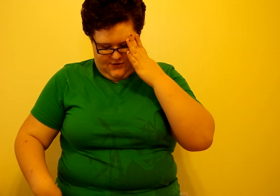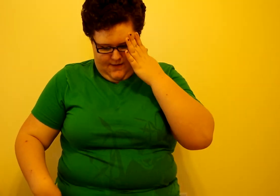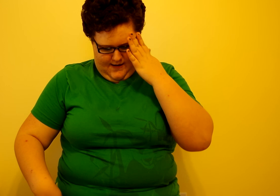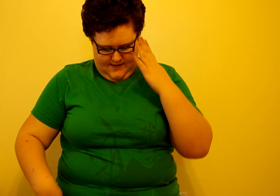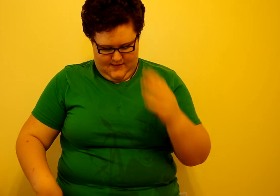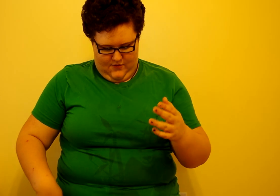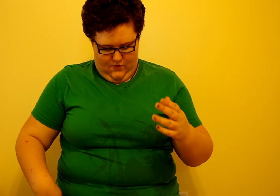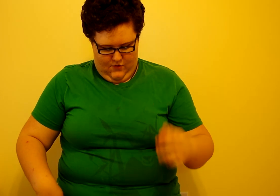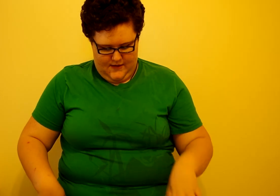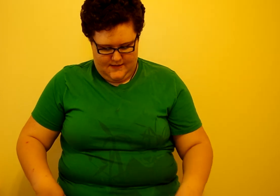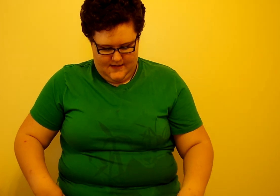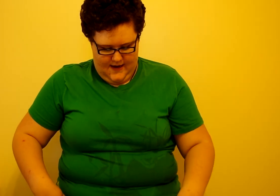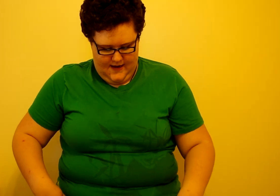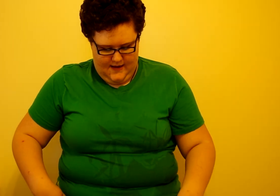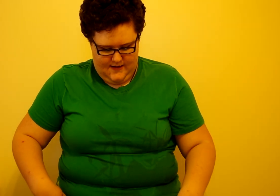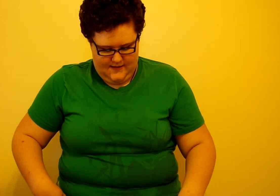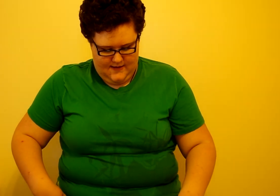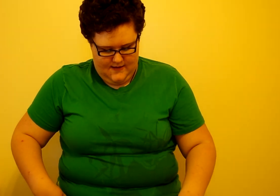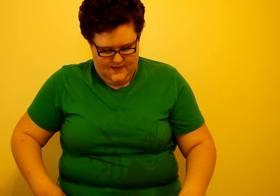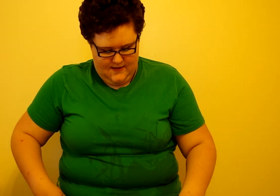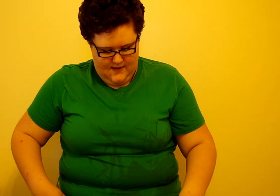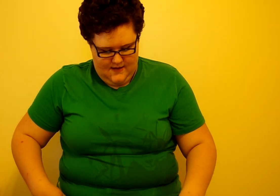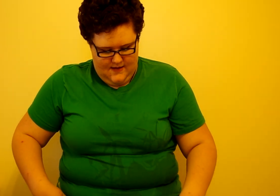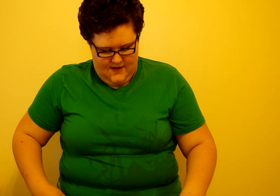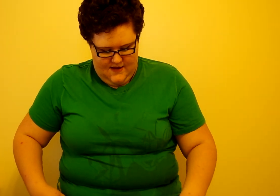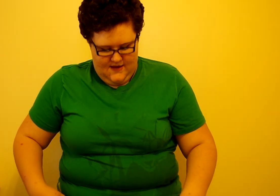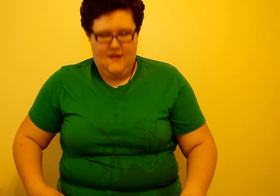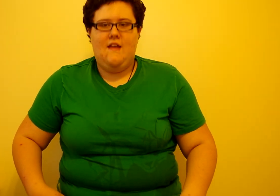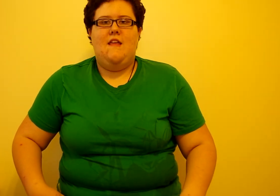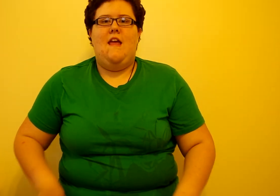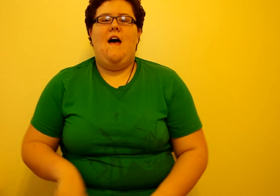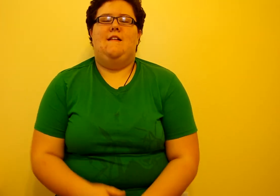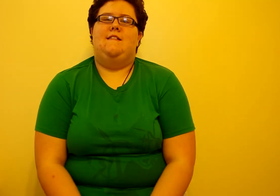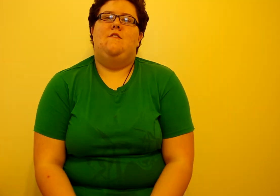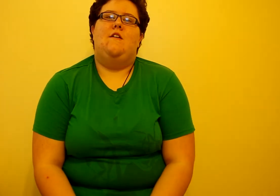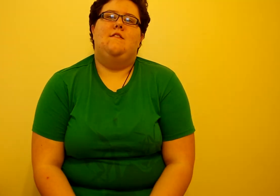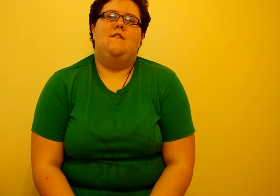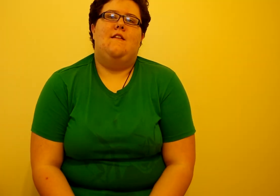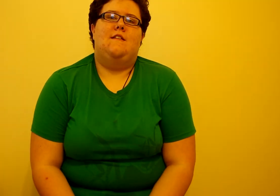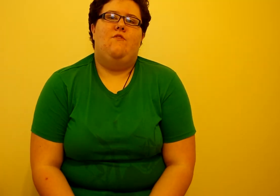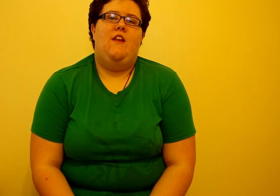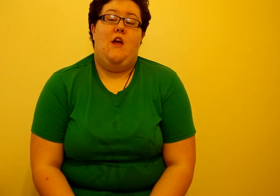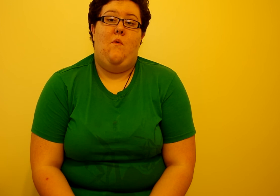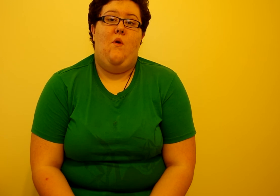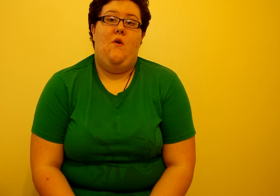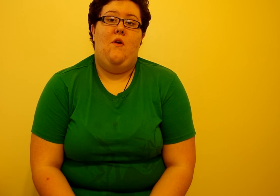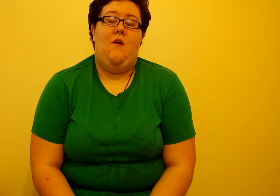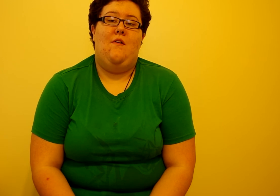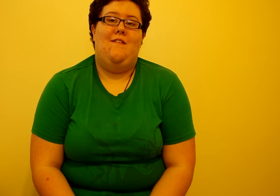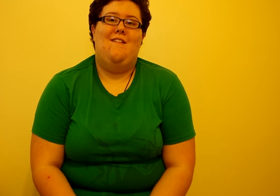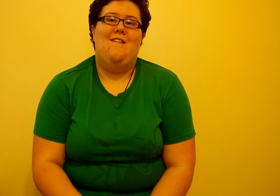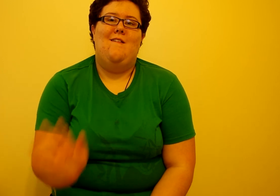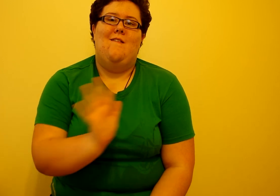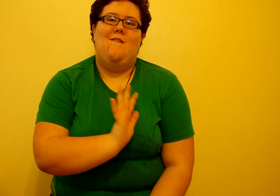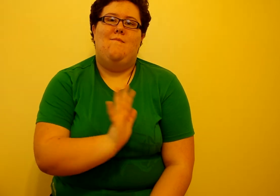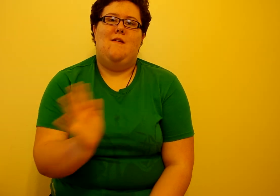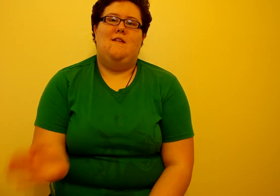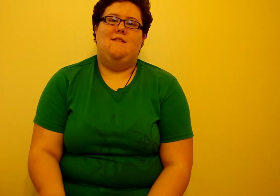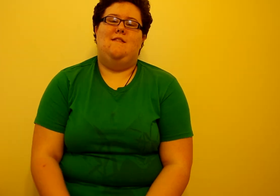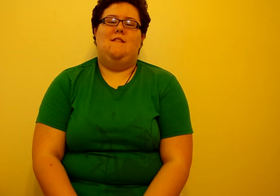back into the chorus, and yeah, I'll see you guys in the next video. Because this is